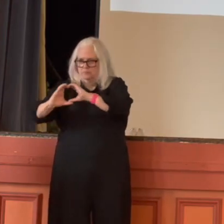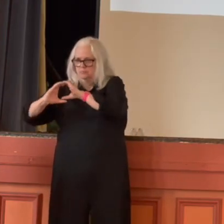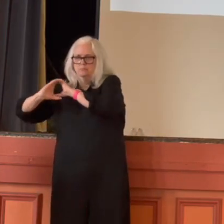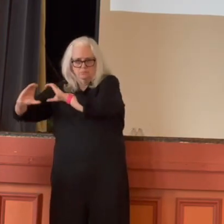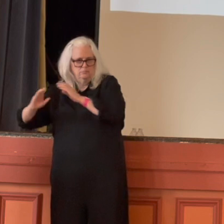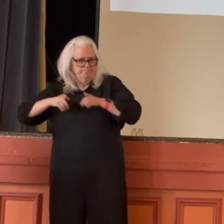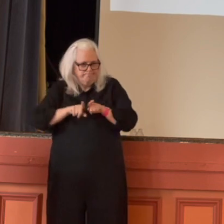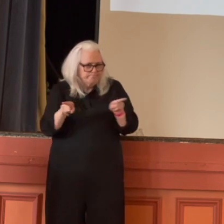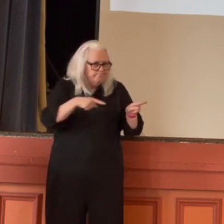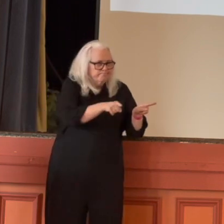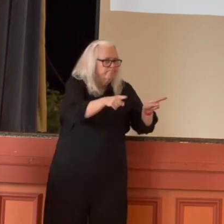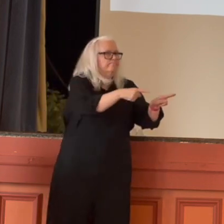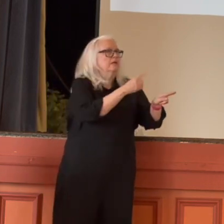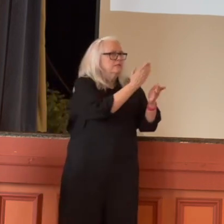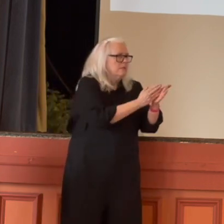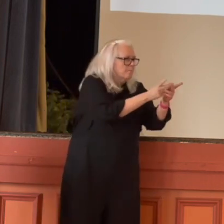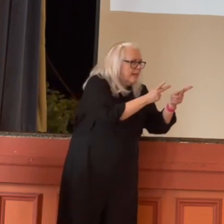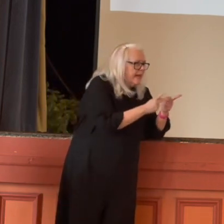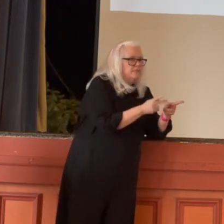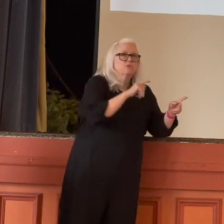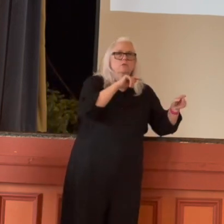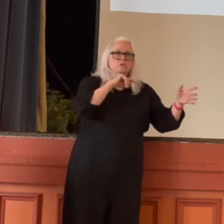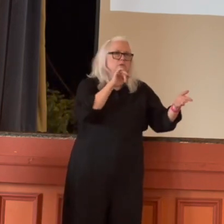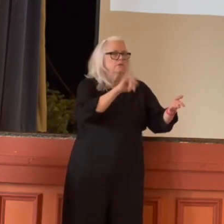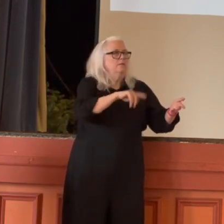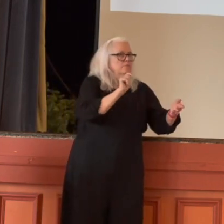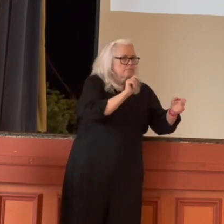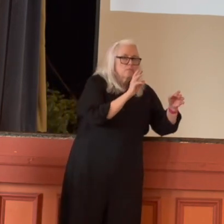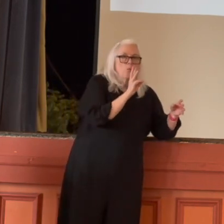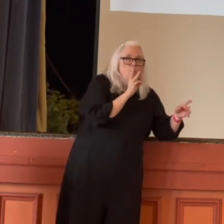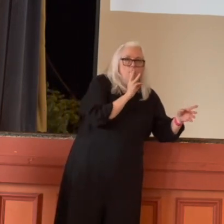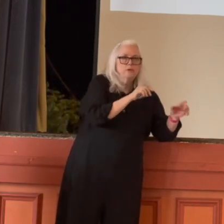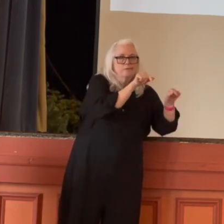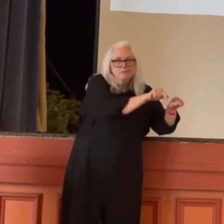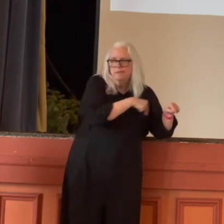And so there continued to be epidemics even into 1852.